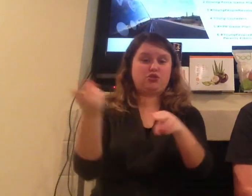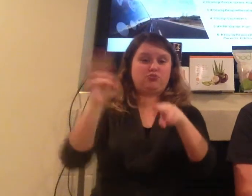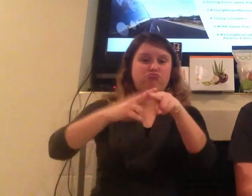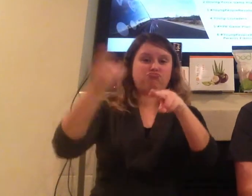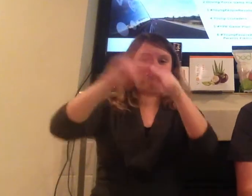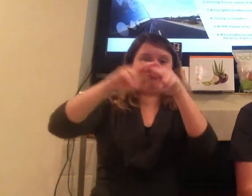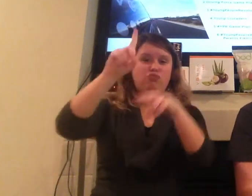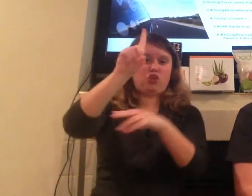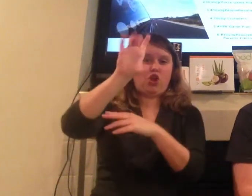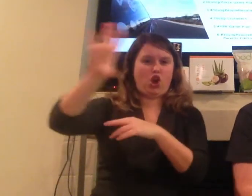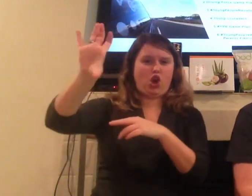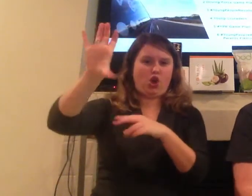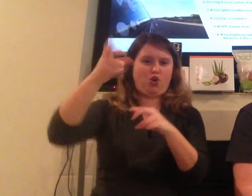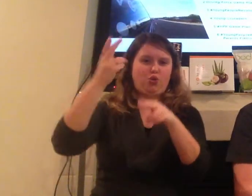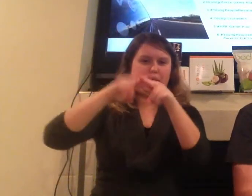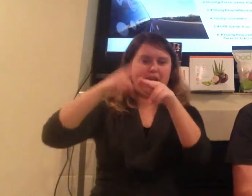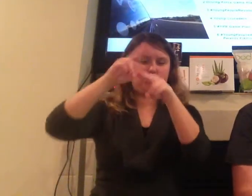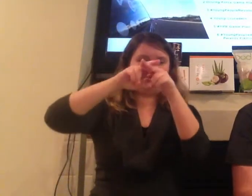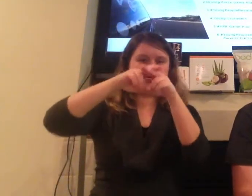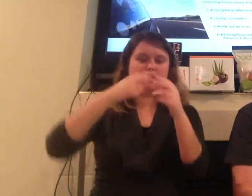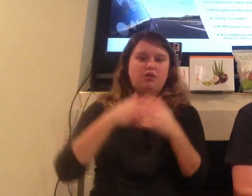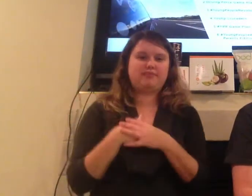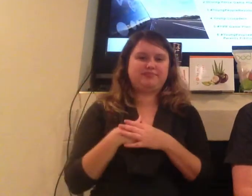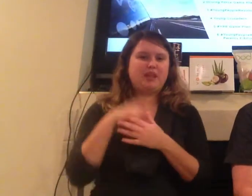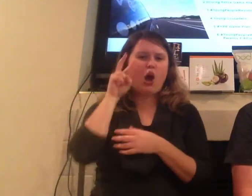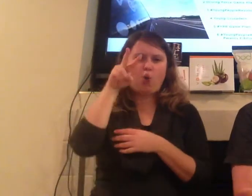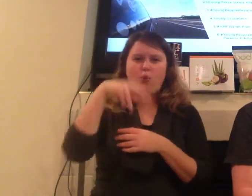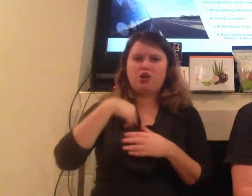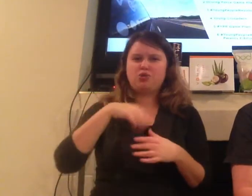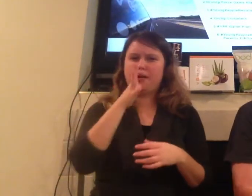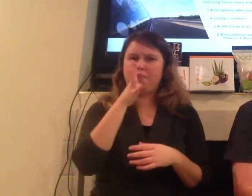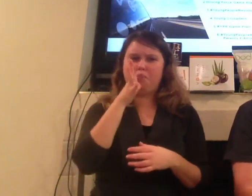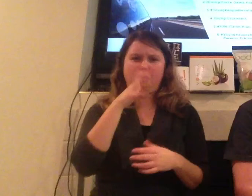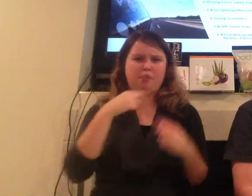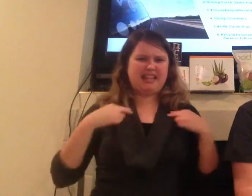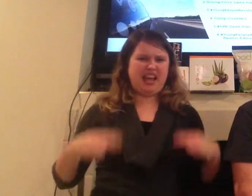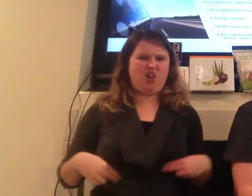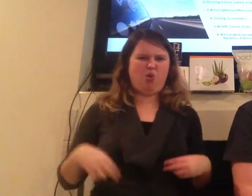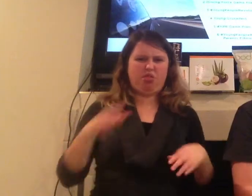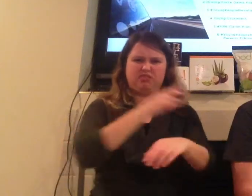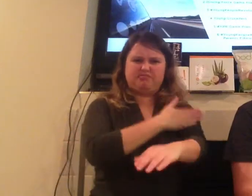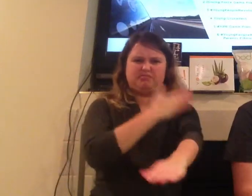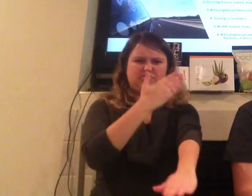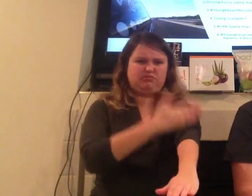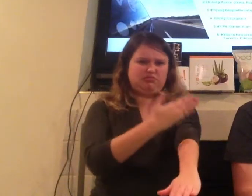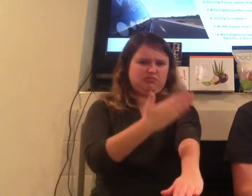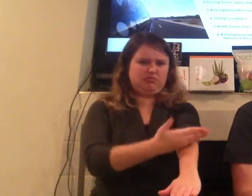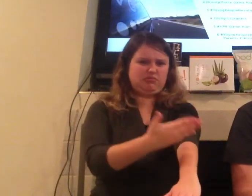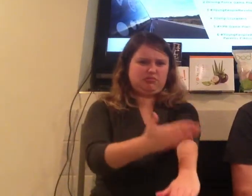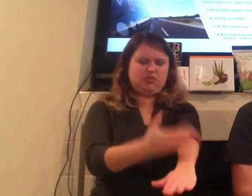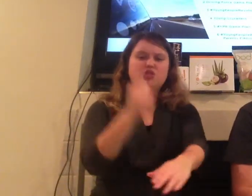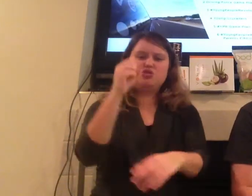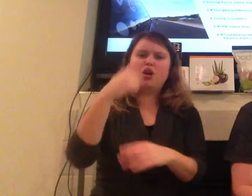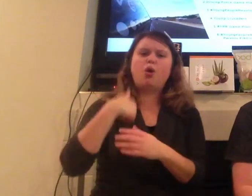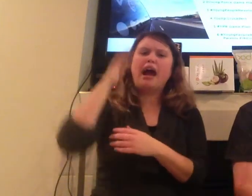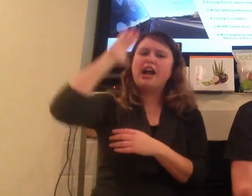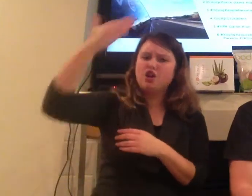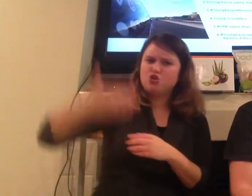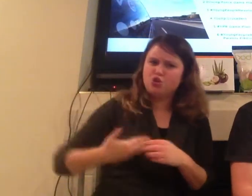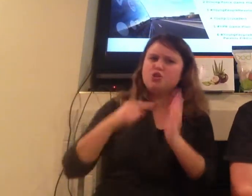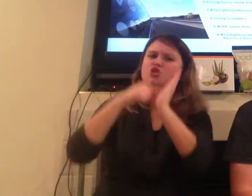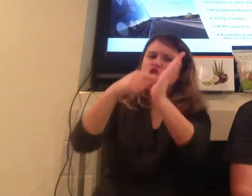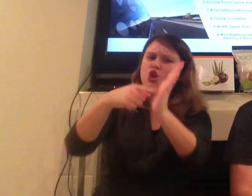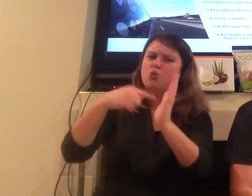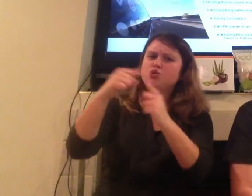pounds. I had watched my mom go downhill the last decade. So I introduced it to my mom, and you see, my mom won't just